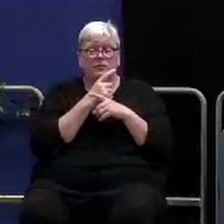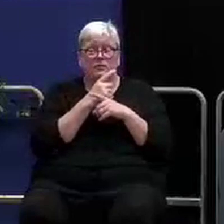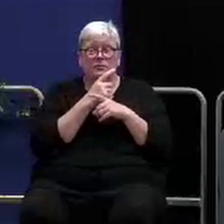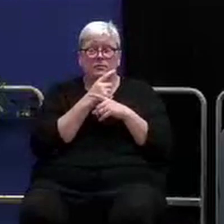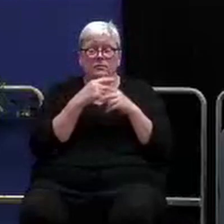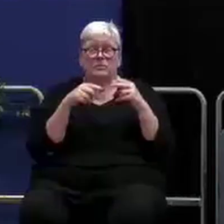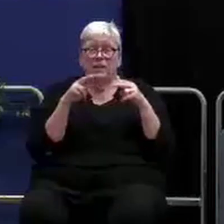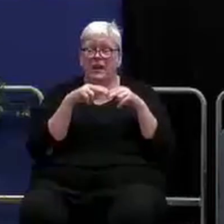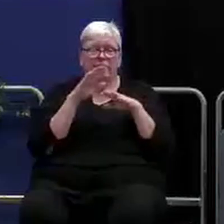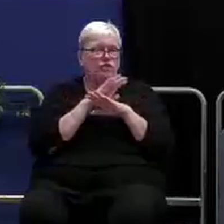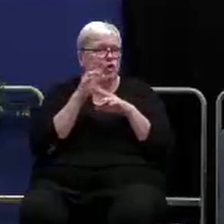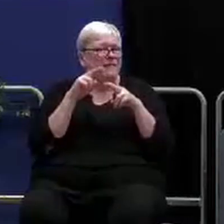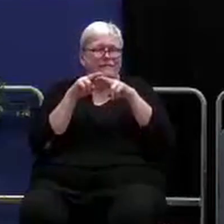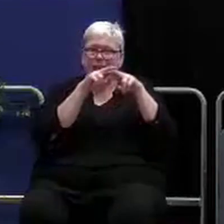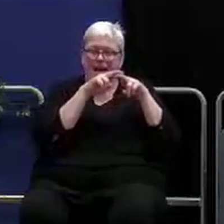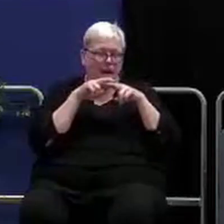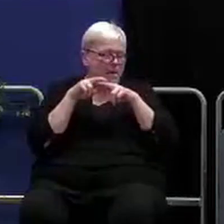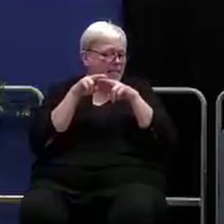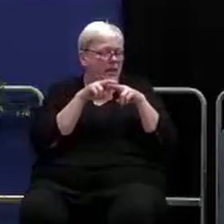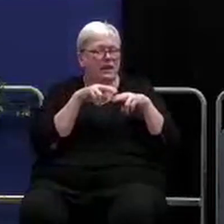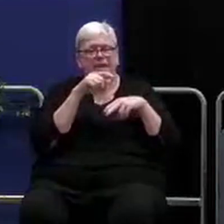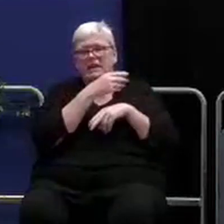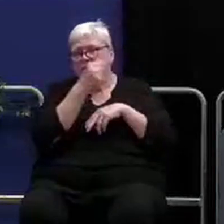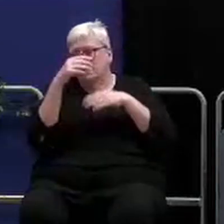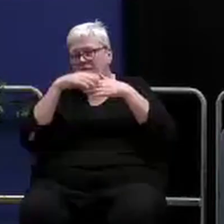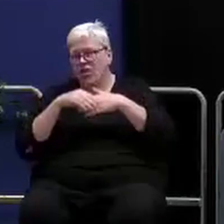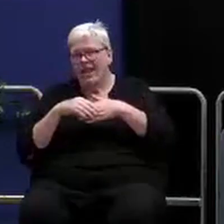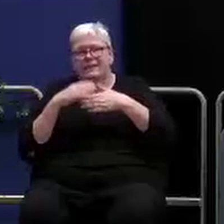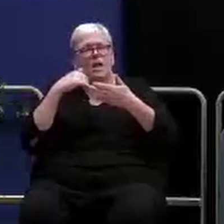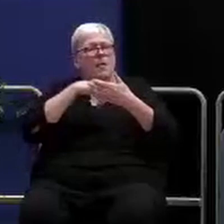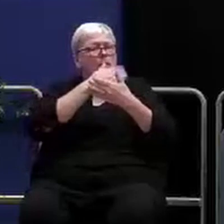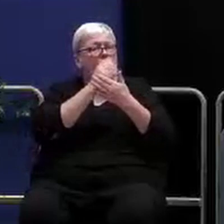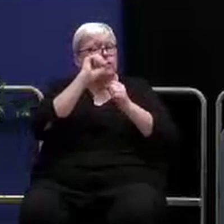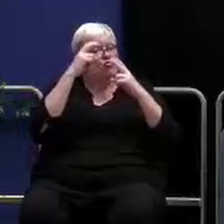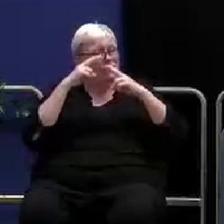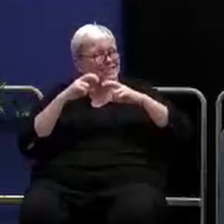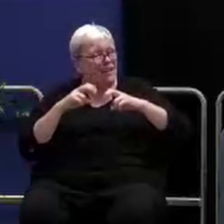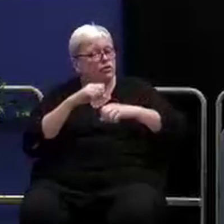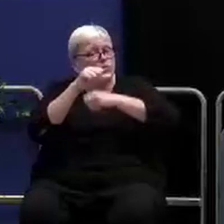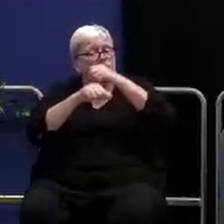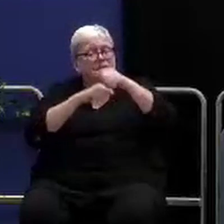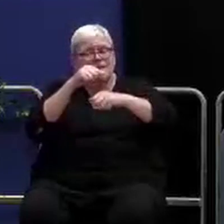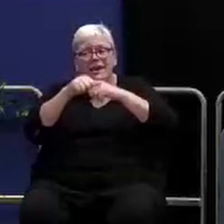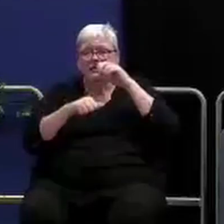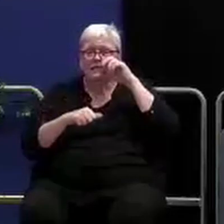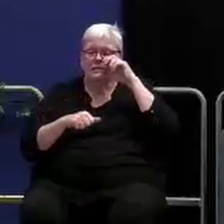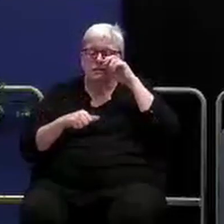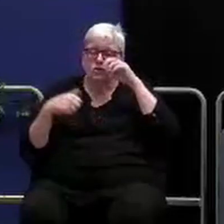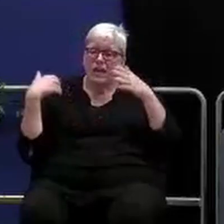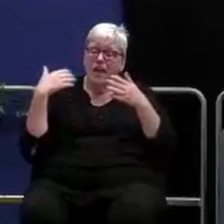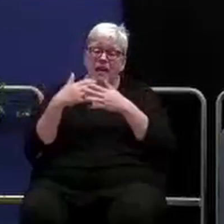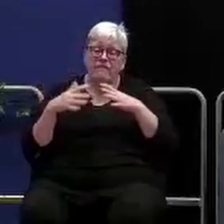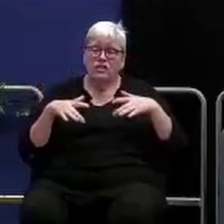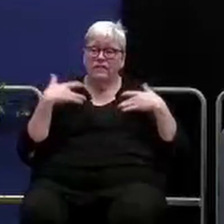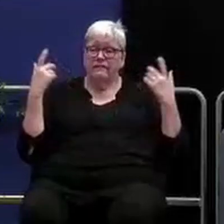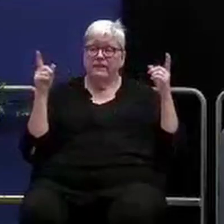not family, then friends, as part of the research process. Did you ever feel like